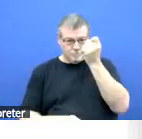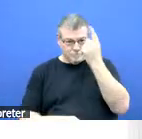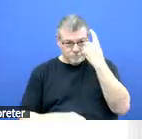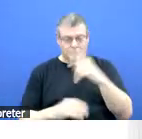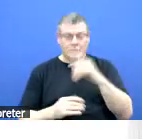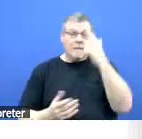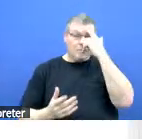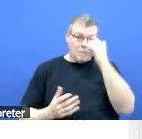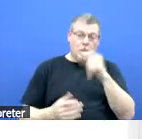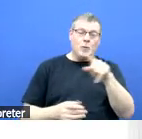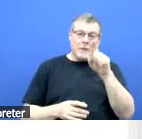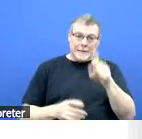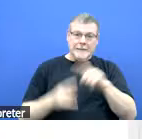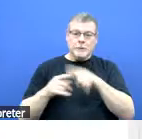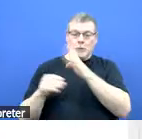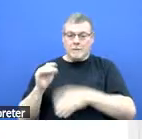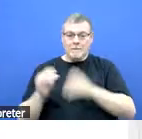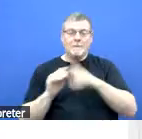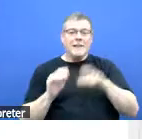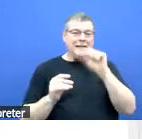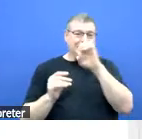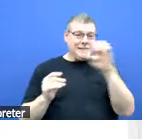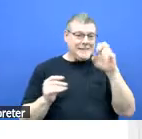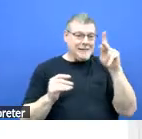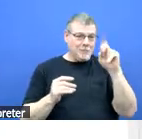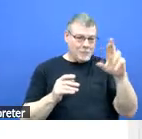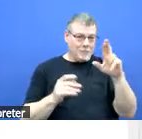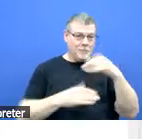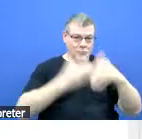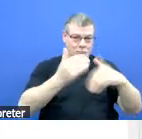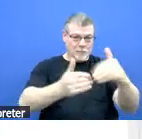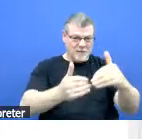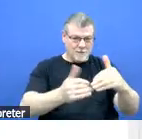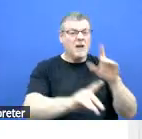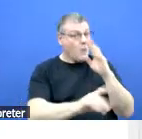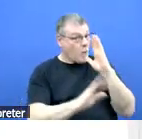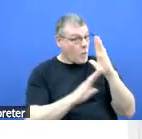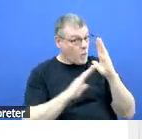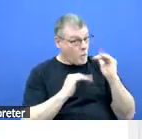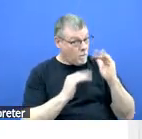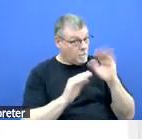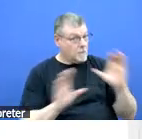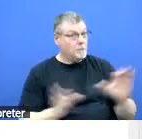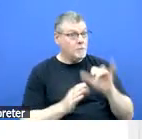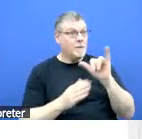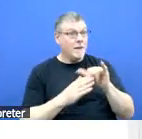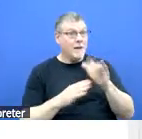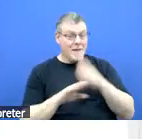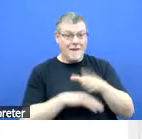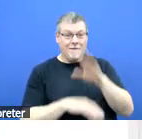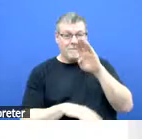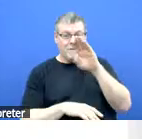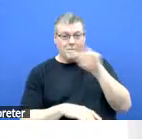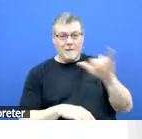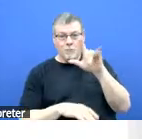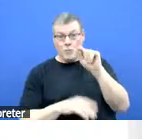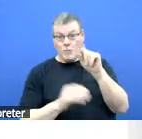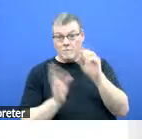you do need to complete the seeker process first. So hopefully that is something we'll be able to do at the May 20th